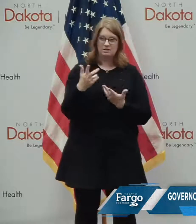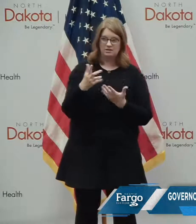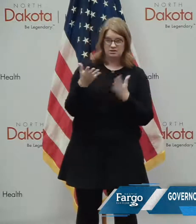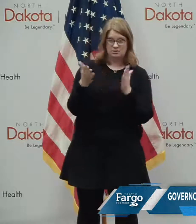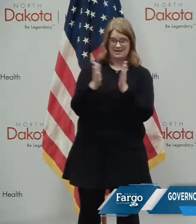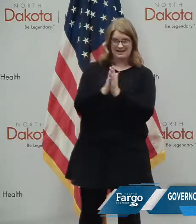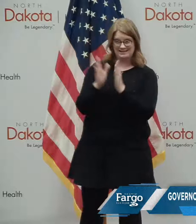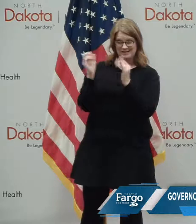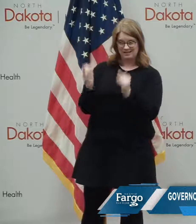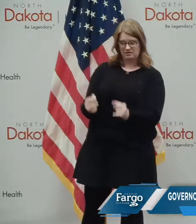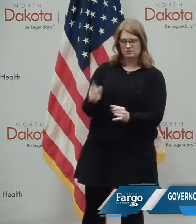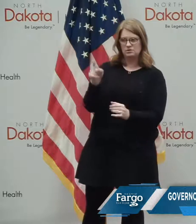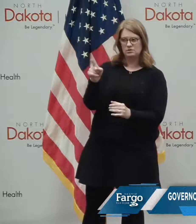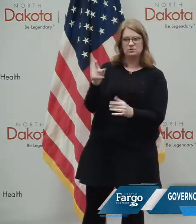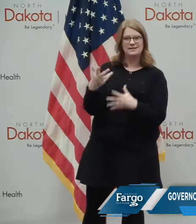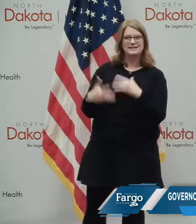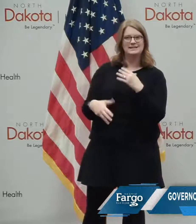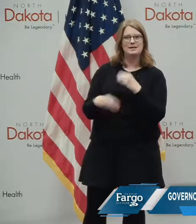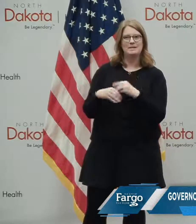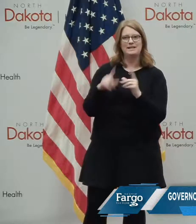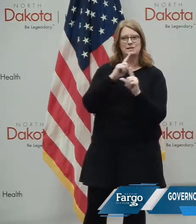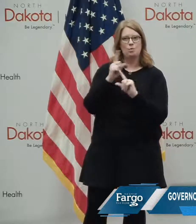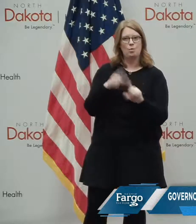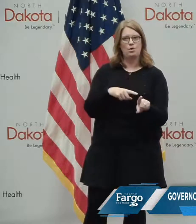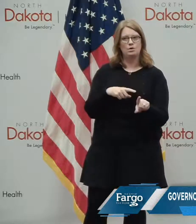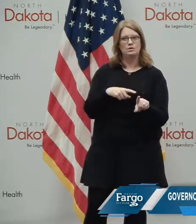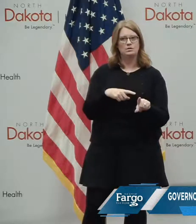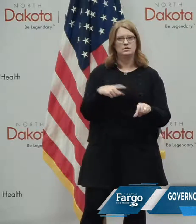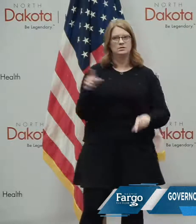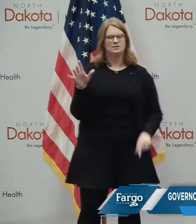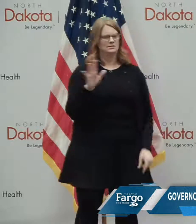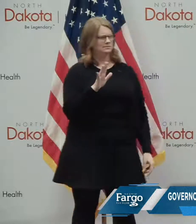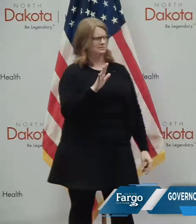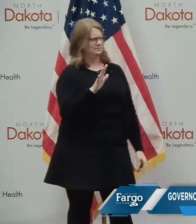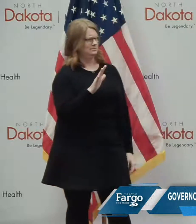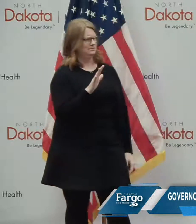individual to say, hey, let's amend this order, and he's like, hey,